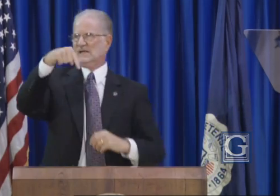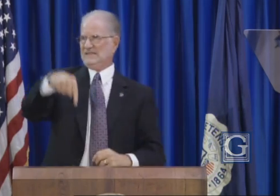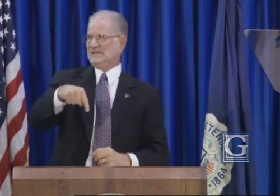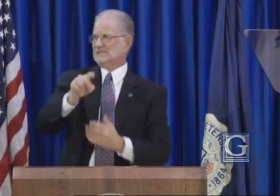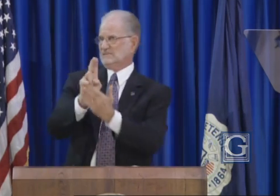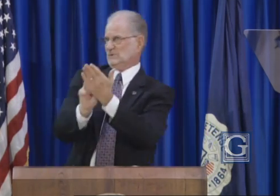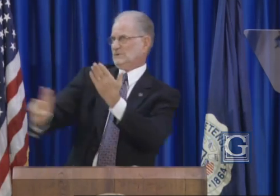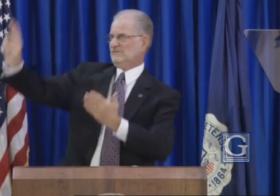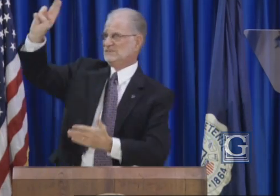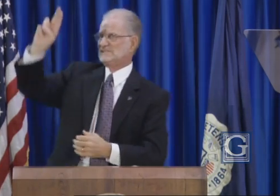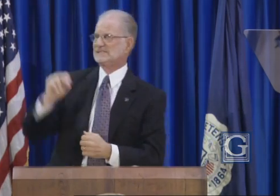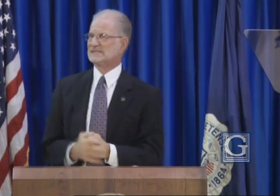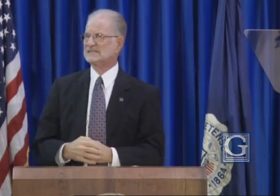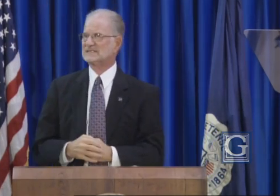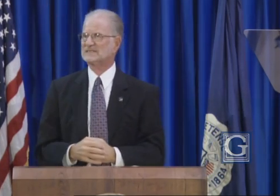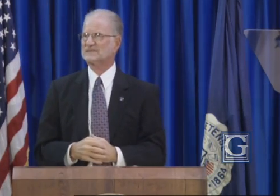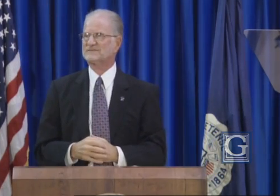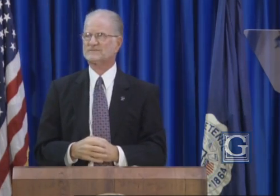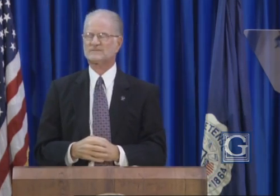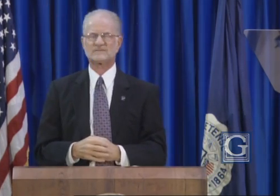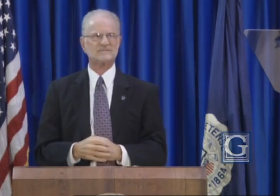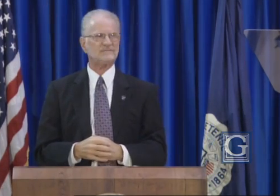of transforming this university.